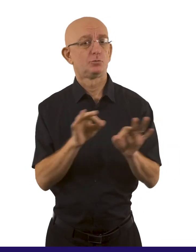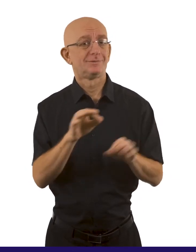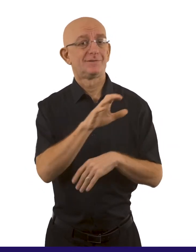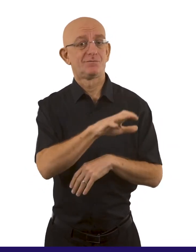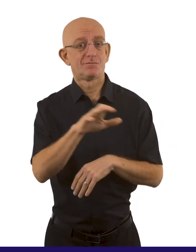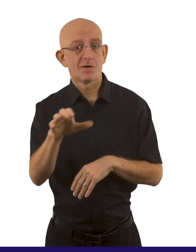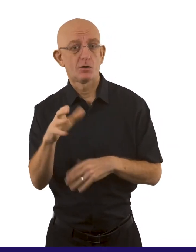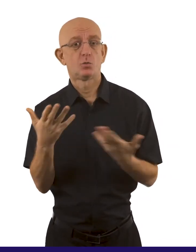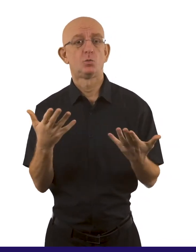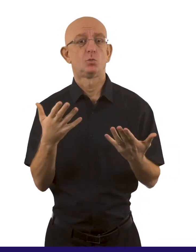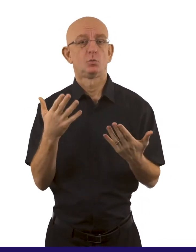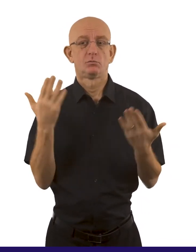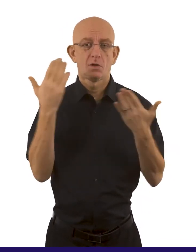Music venues and nightclubs.